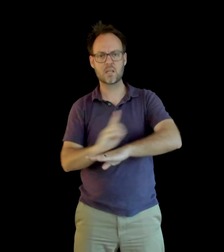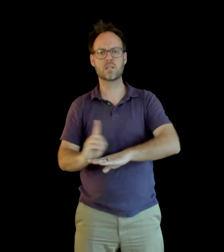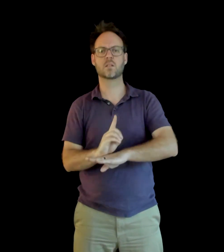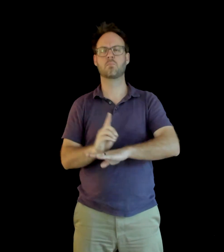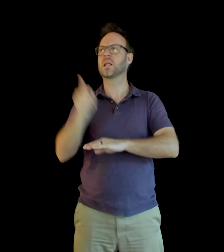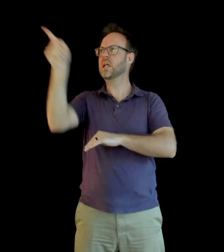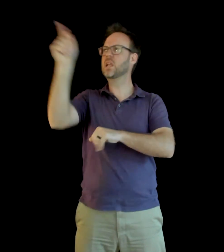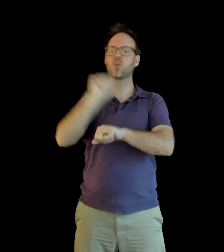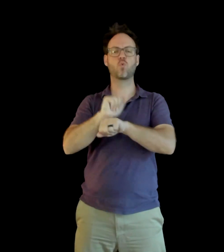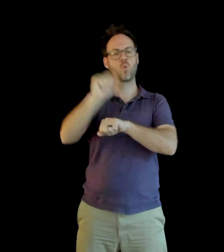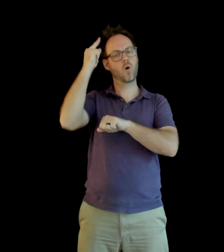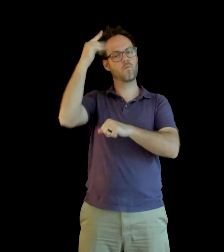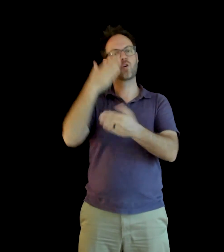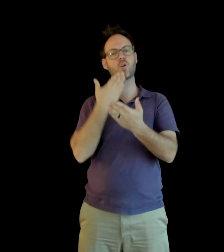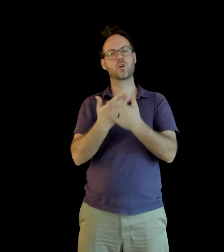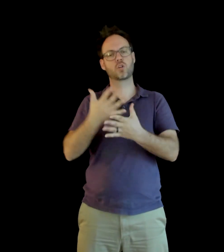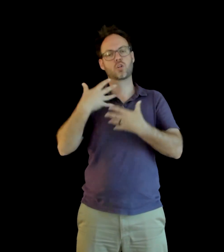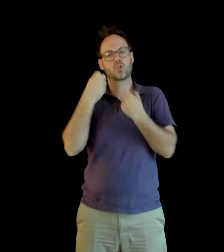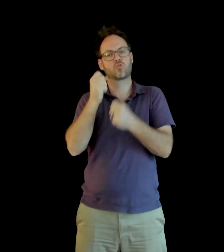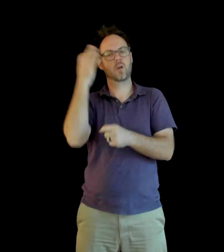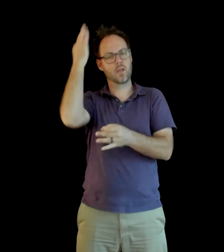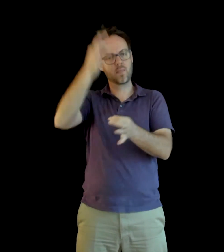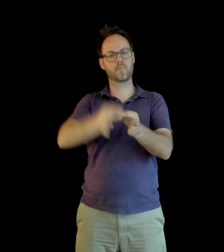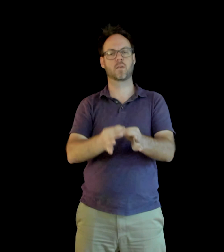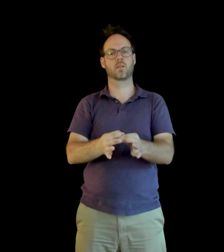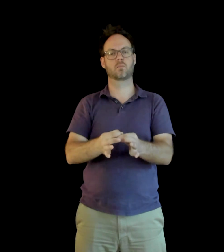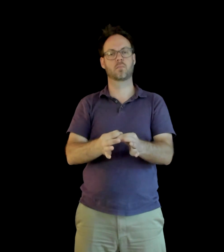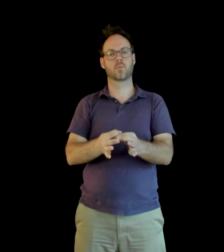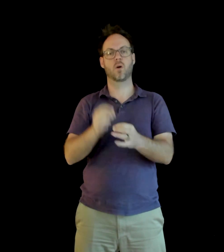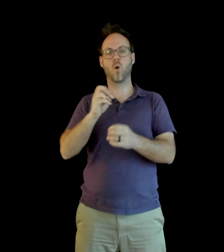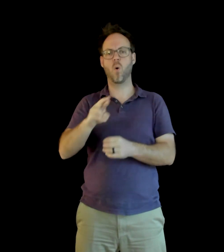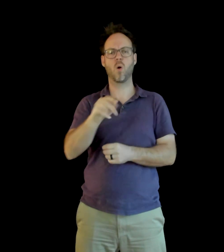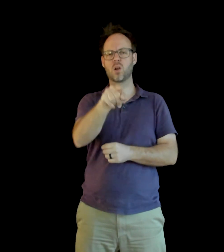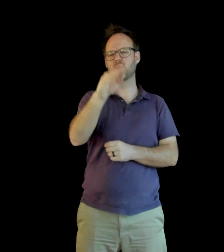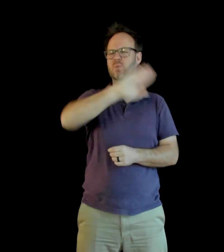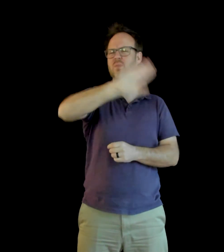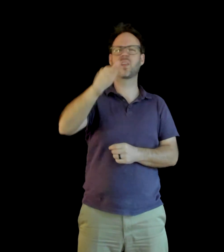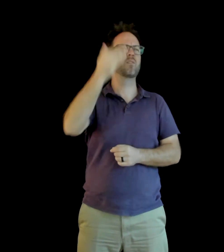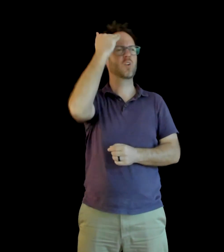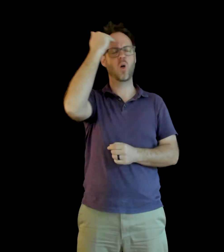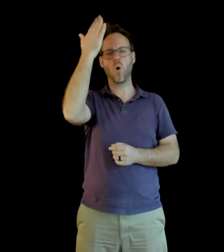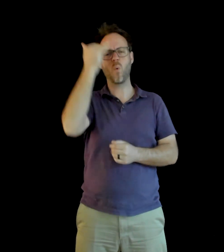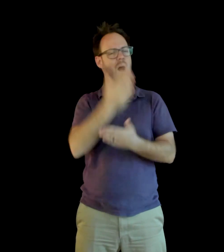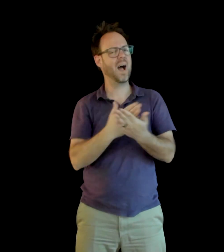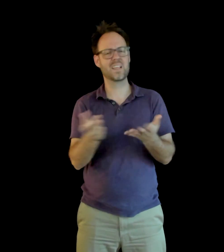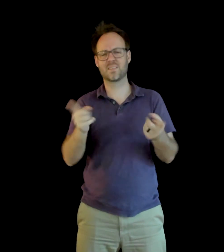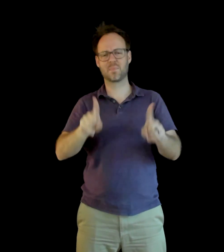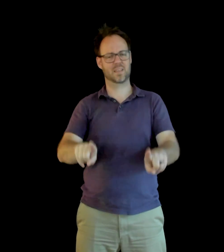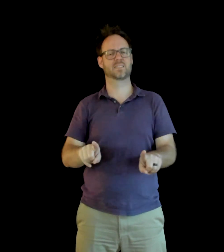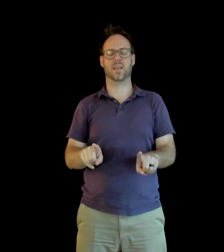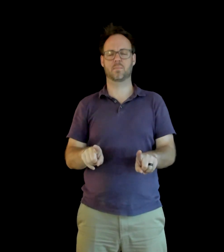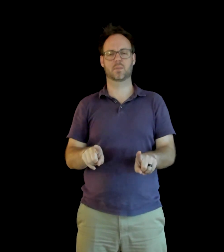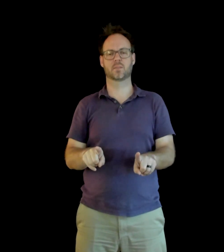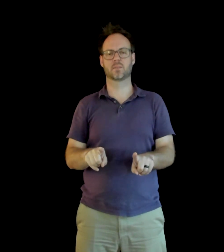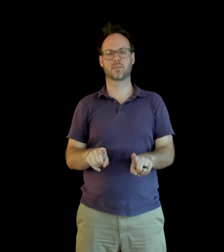for good to strengthen you in your faith. Otherwise, you just never know why something is